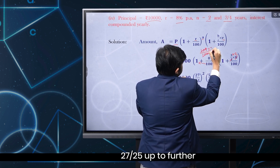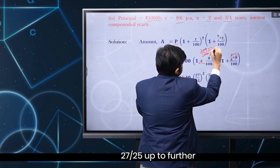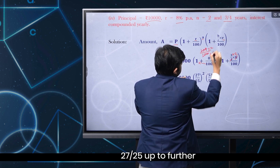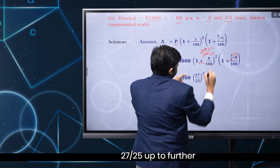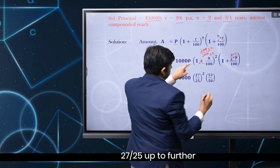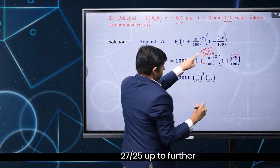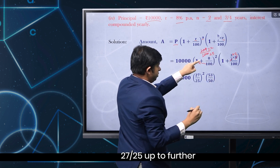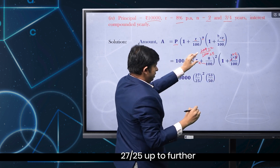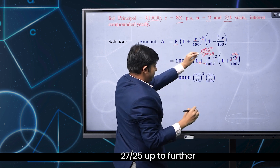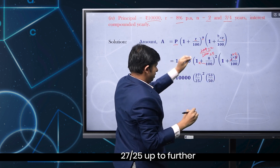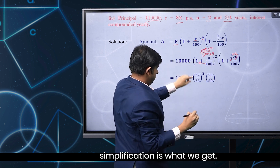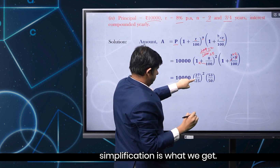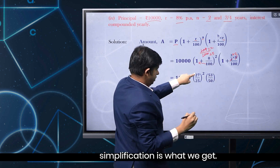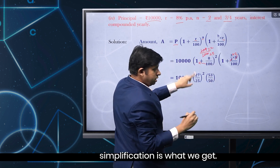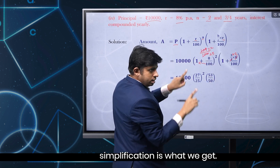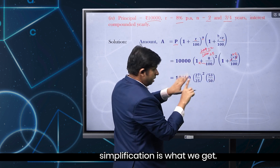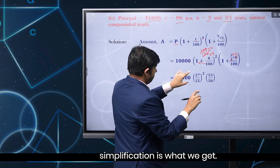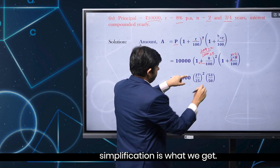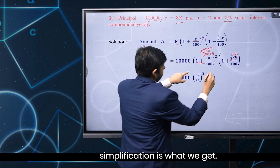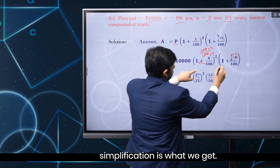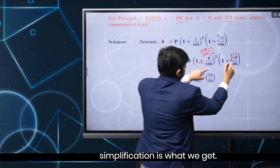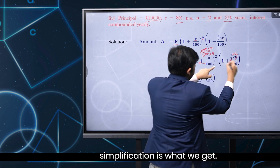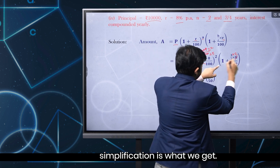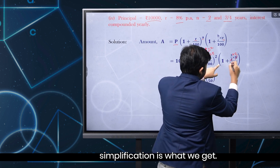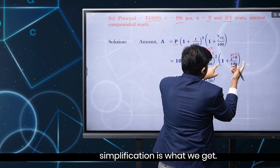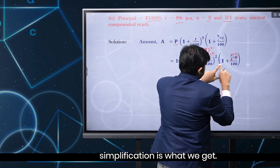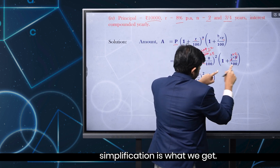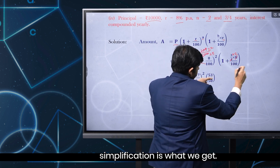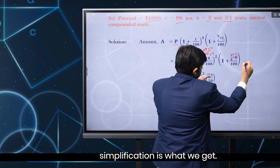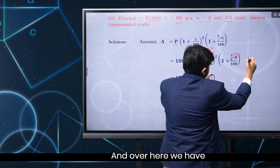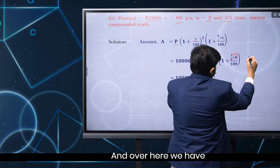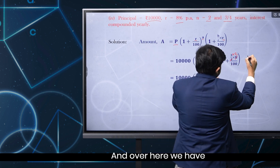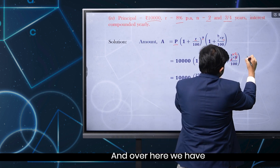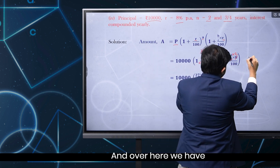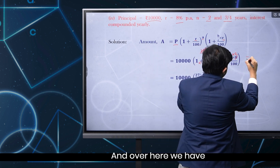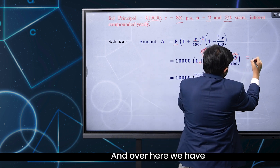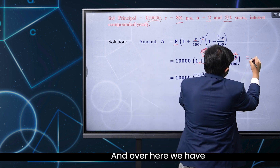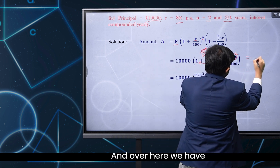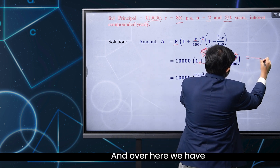27 by 25 after further simplification is what we get. And over here we have